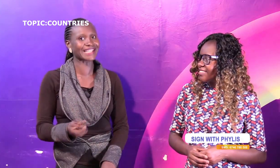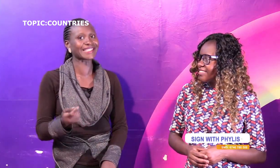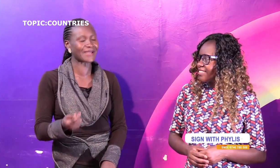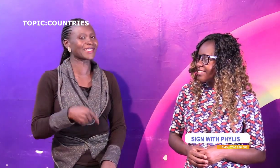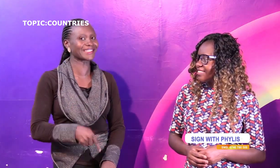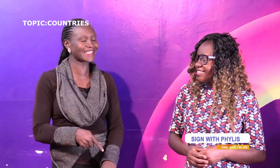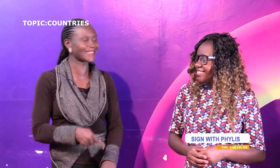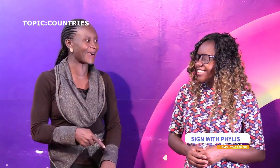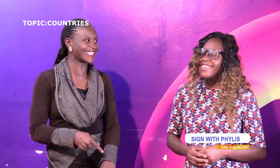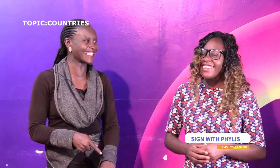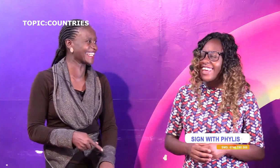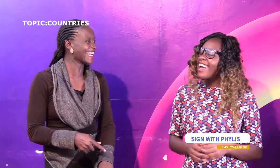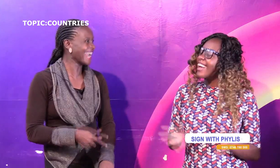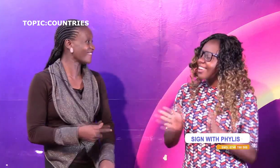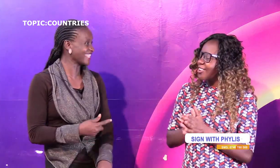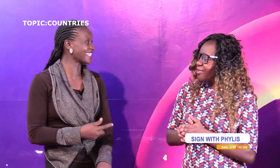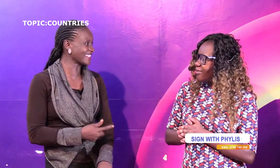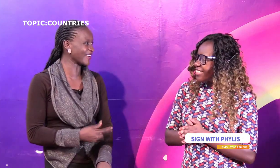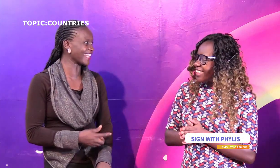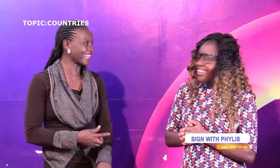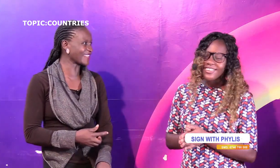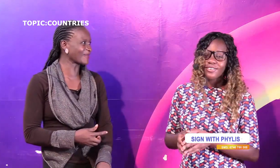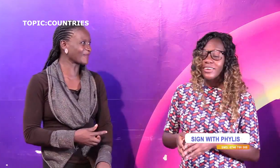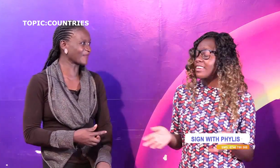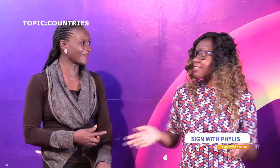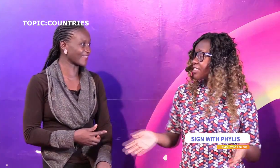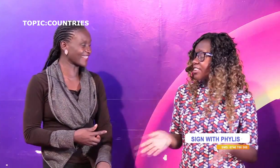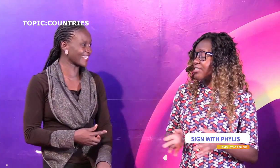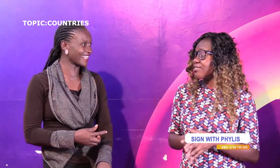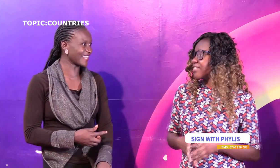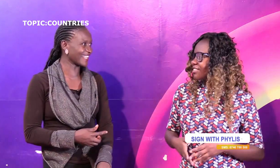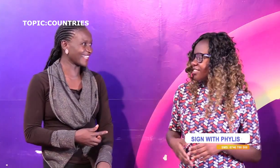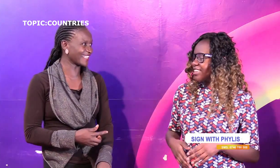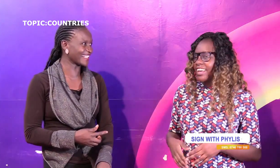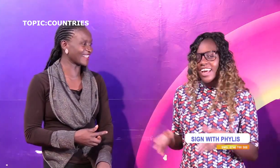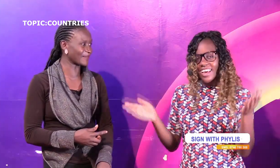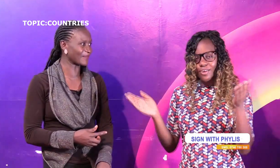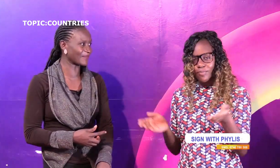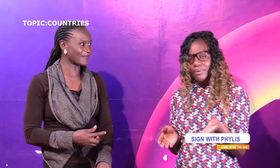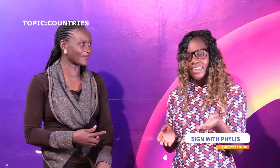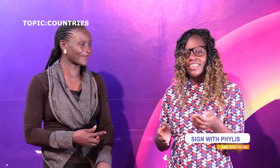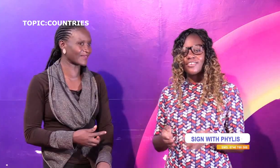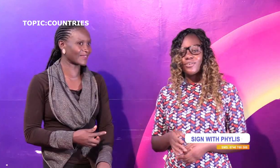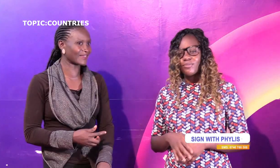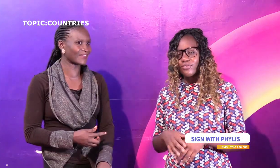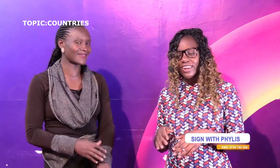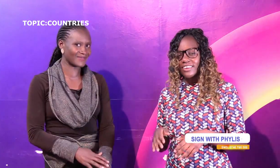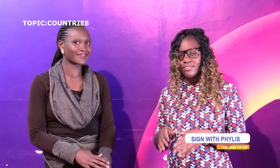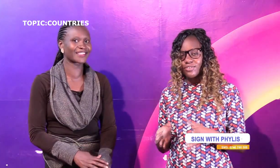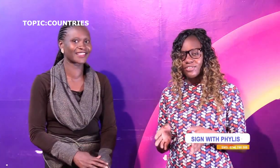as this one. I hope. Thank you so much. I've actually also enjoyed. I hope back there at home you've learned a few things and